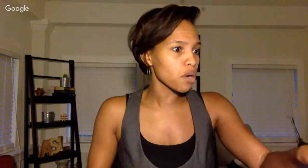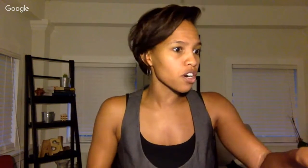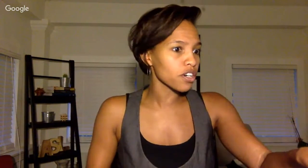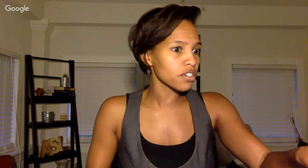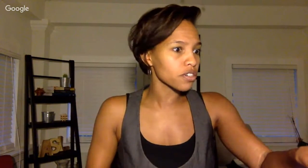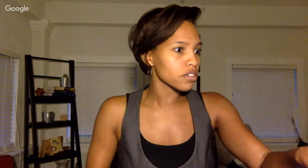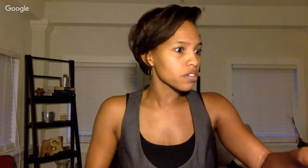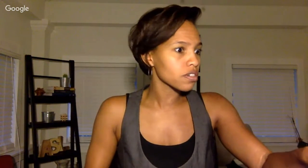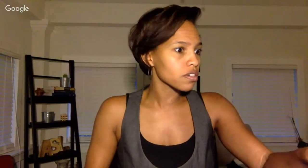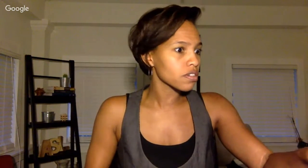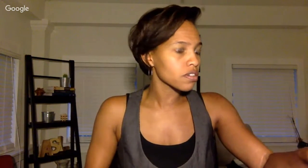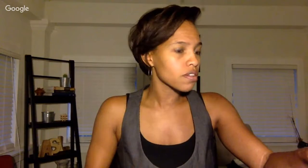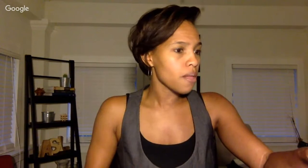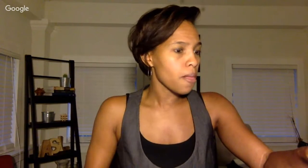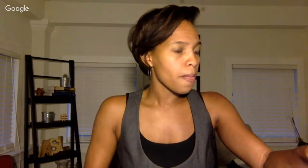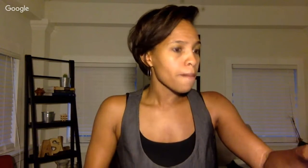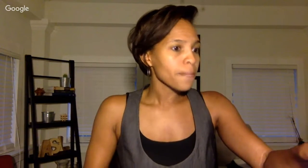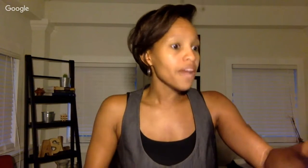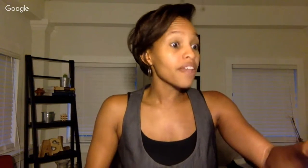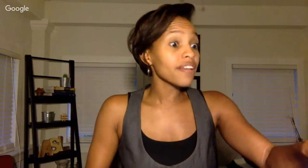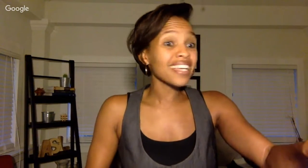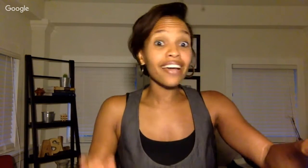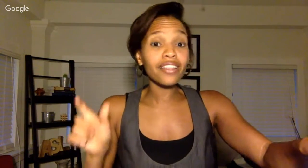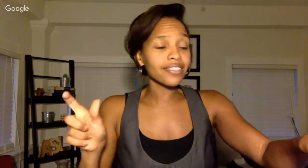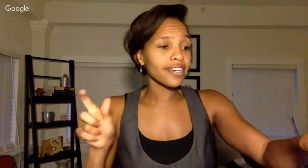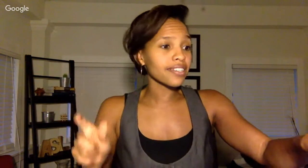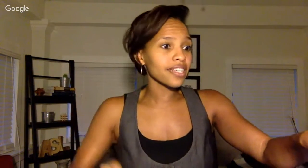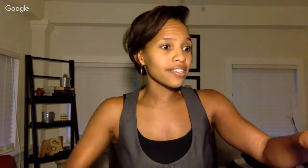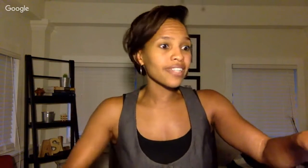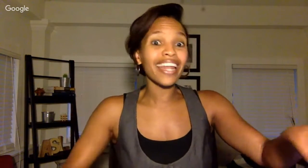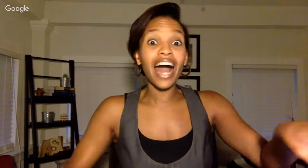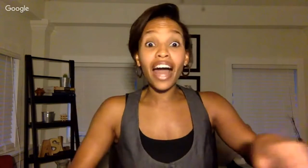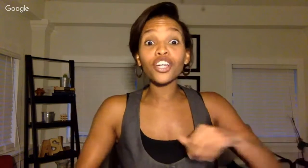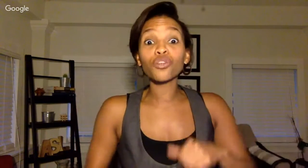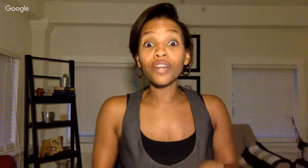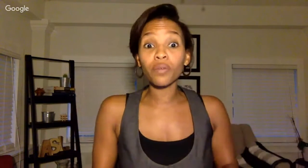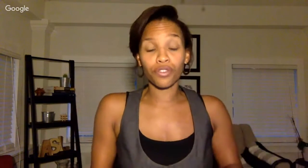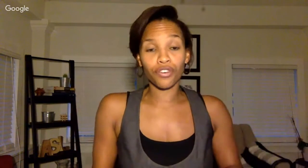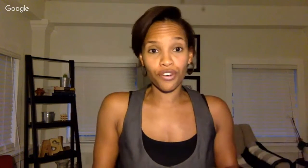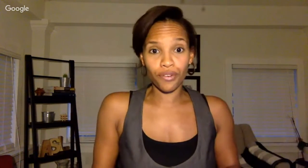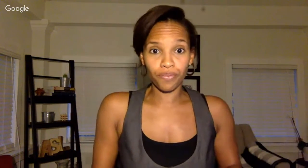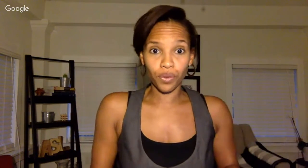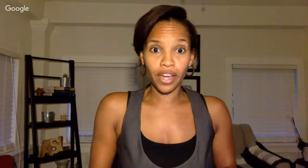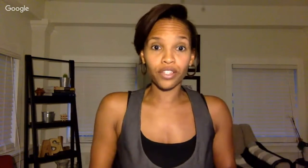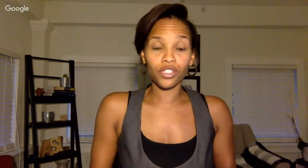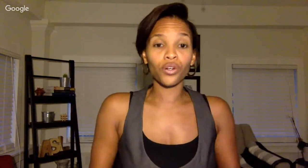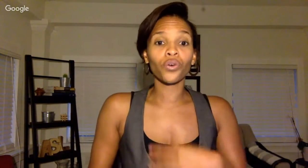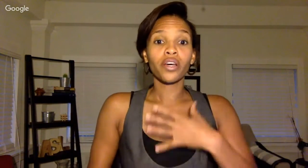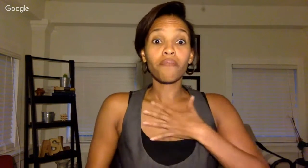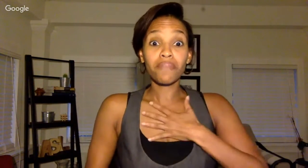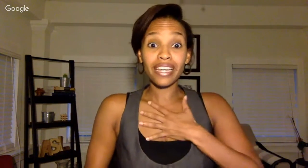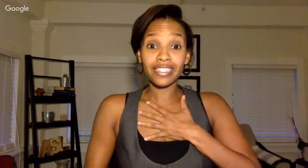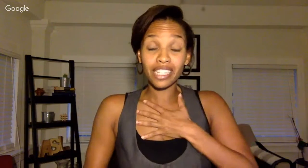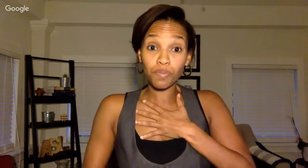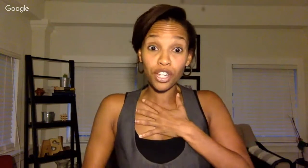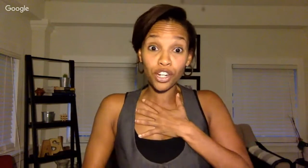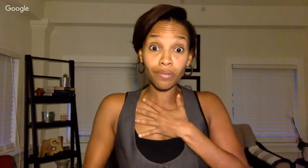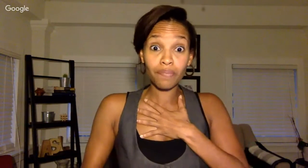part. And then the end of the sentence is, and I agreed with her. Okay, so me as the speaker, I'm gonna